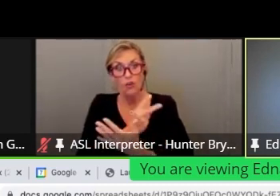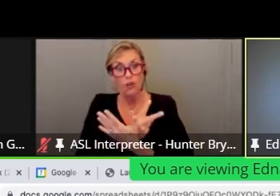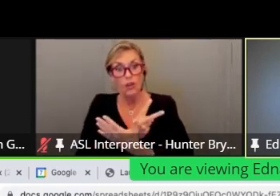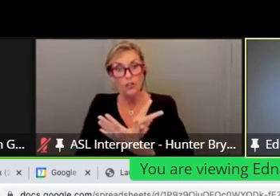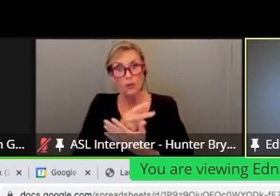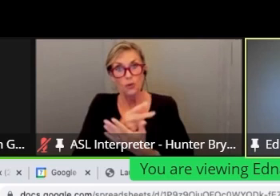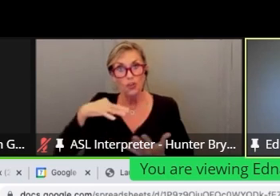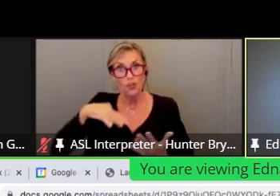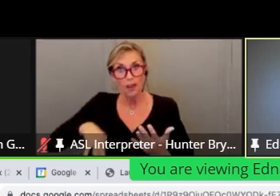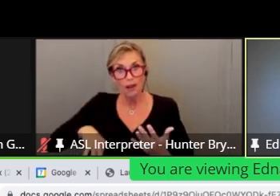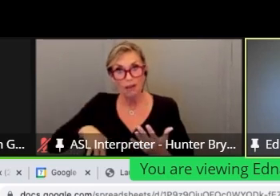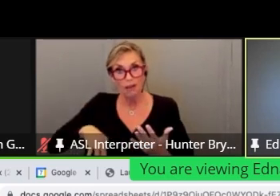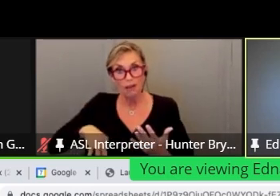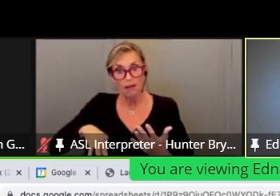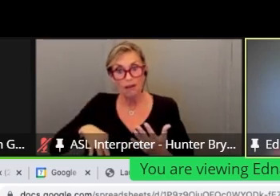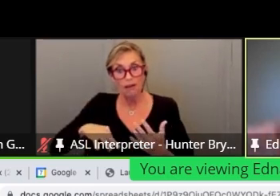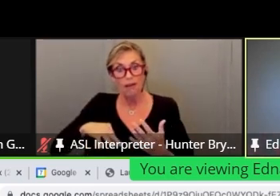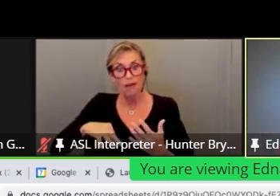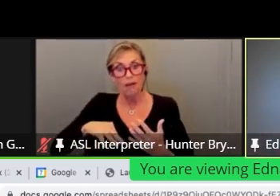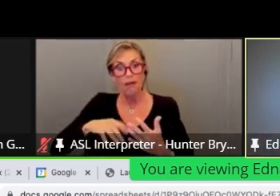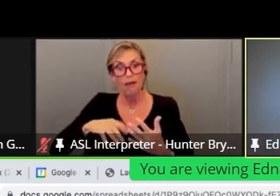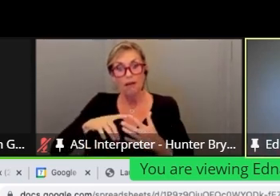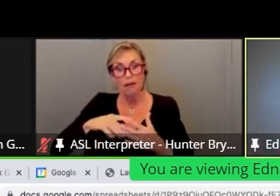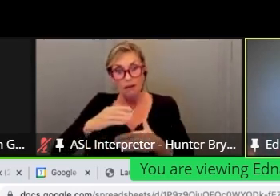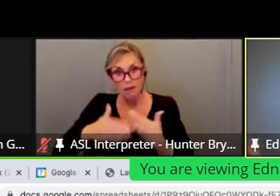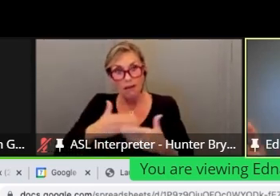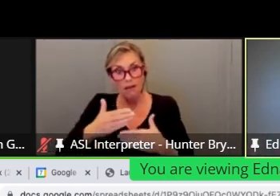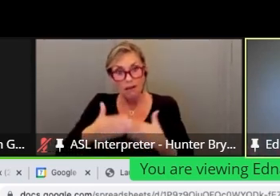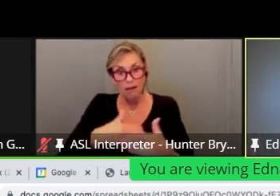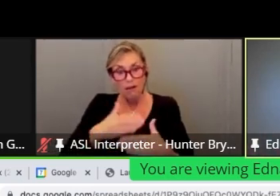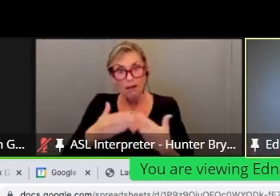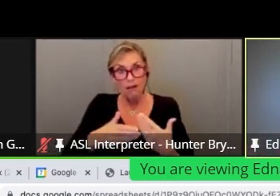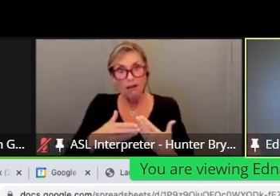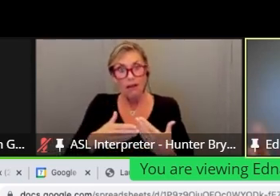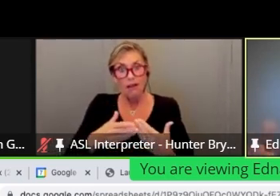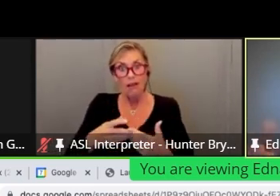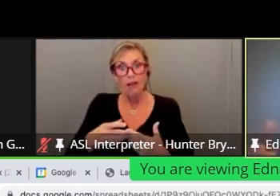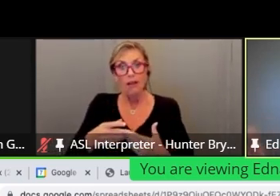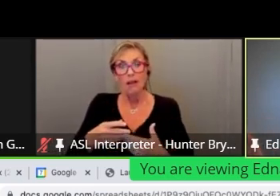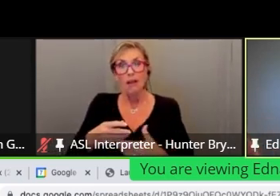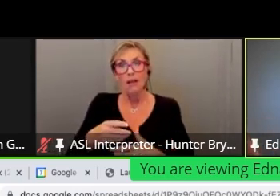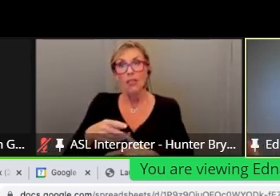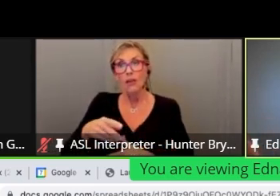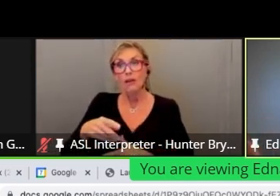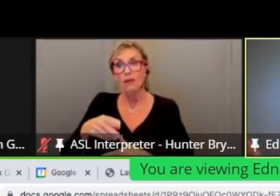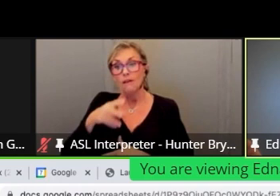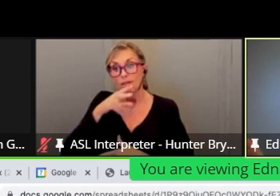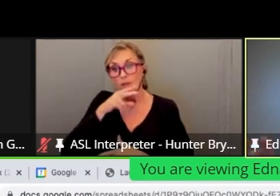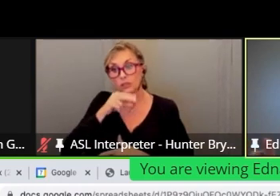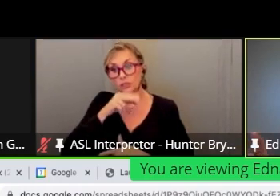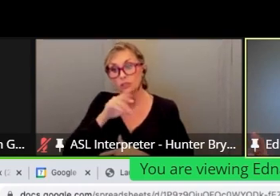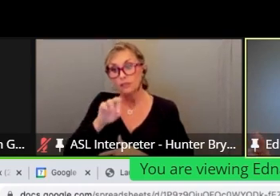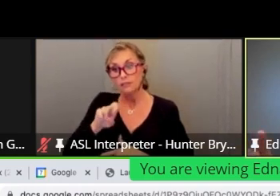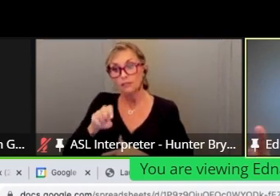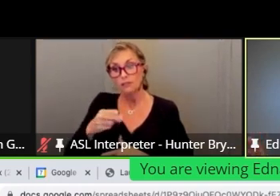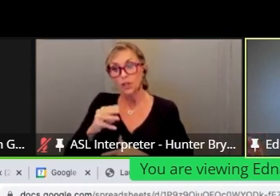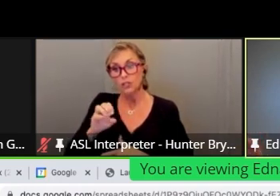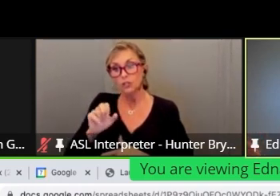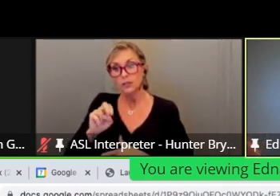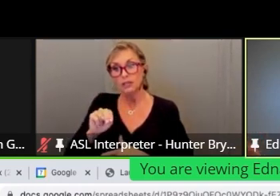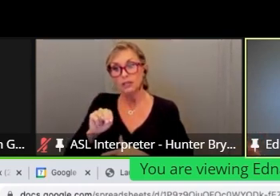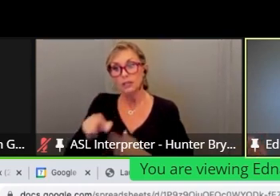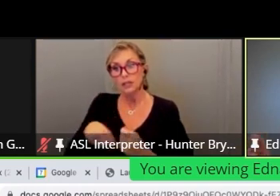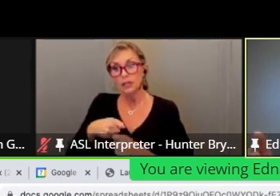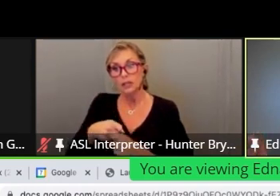start taking a step towards that. And then in their freshman year, they could, I mean, not in their first year of